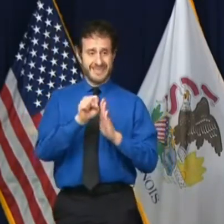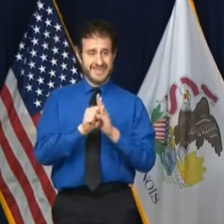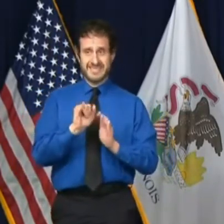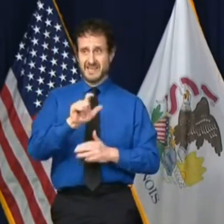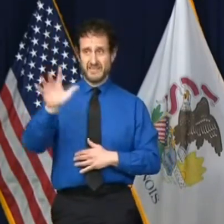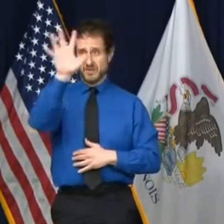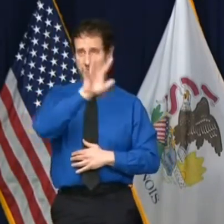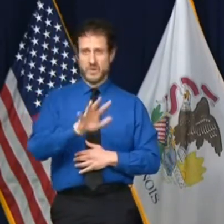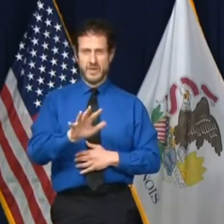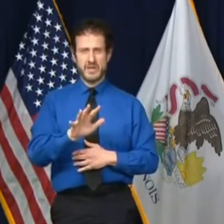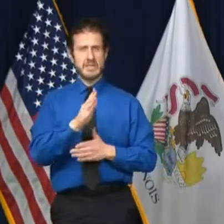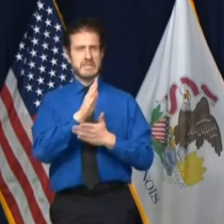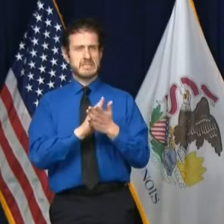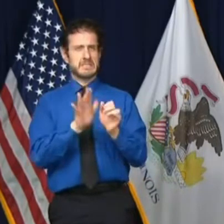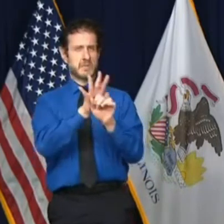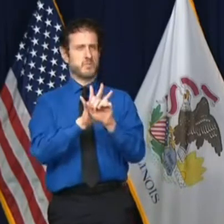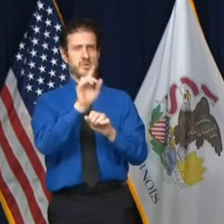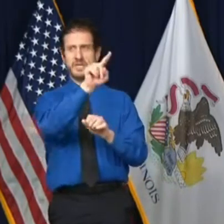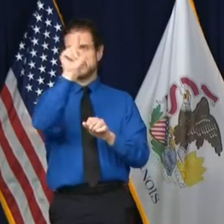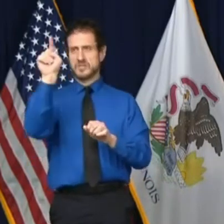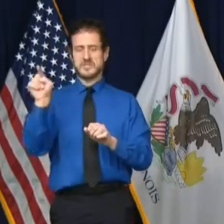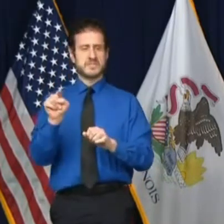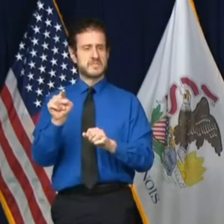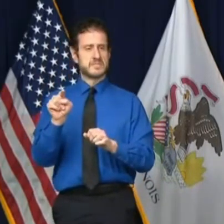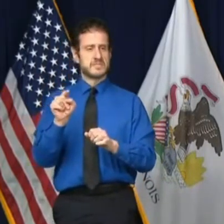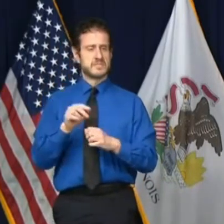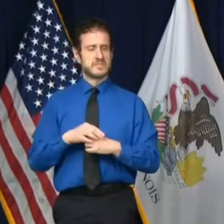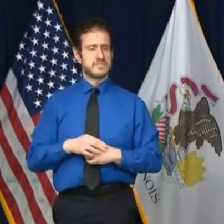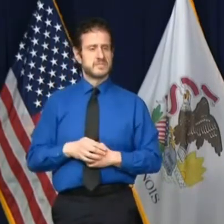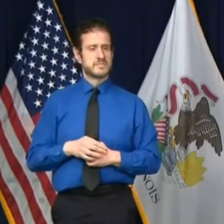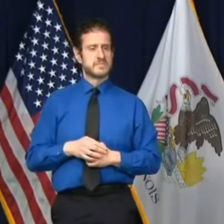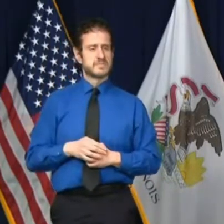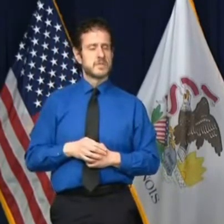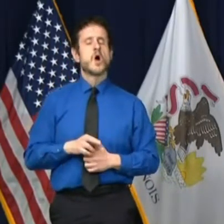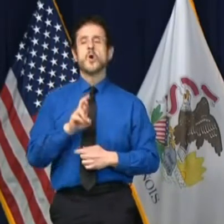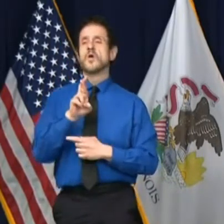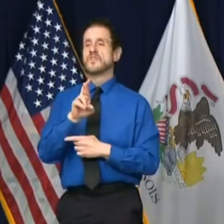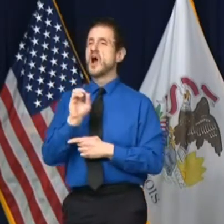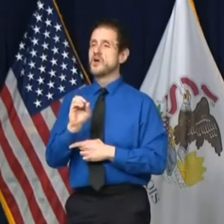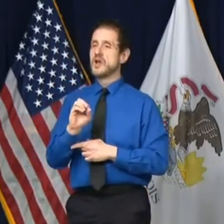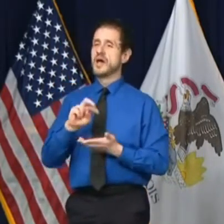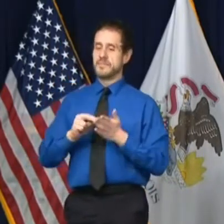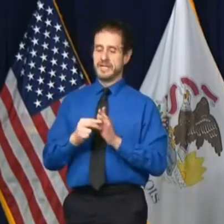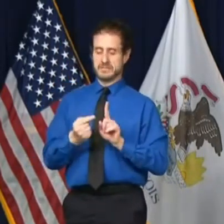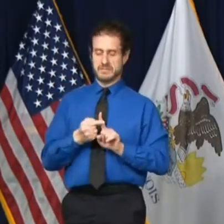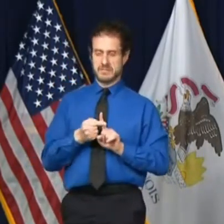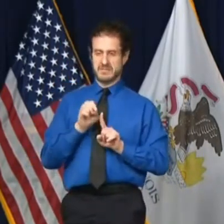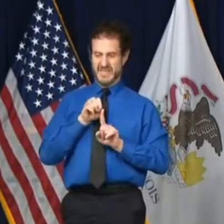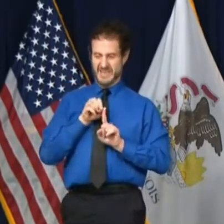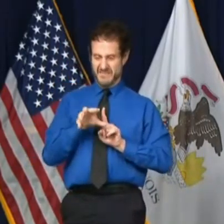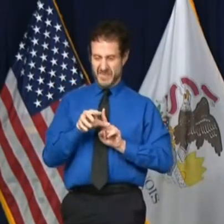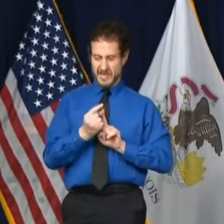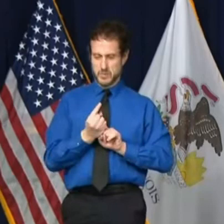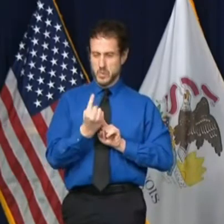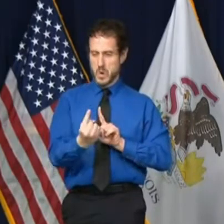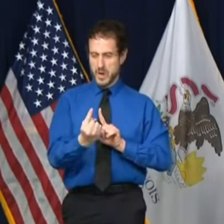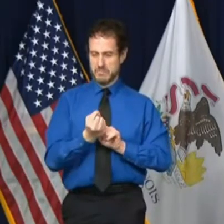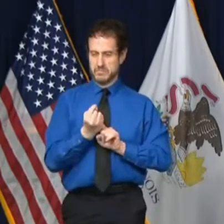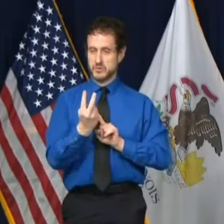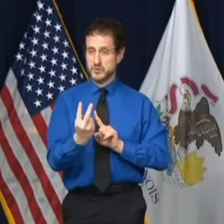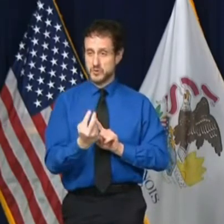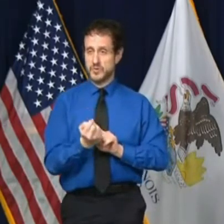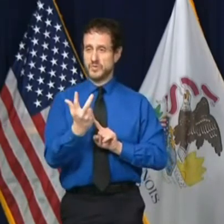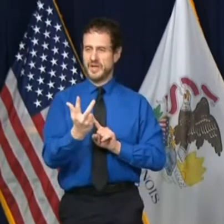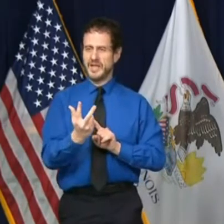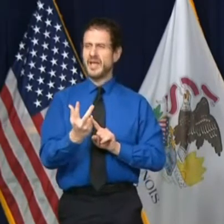where the R0, it's the figure I guess used to calculate rate of spread, okay, where the R0 is